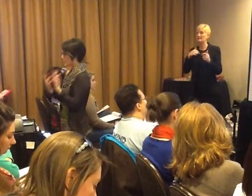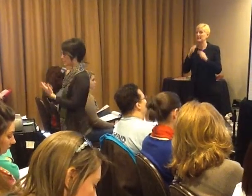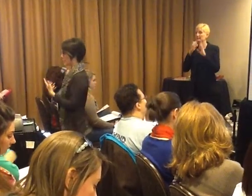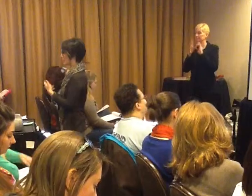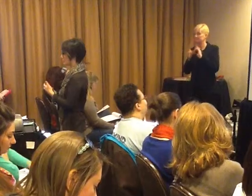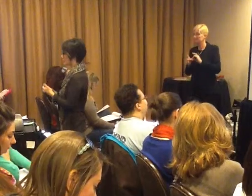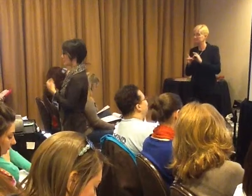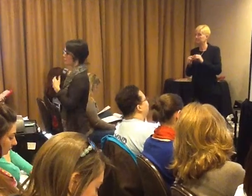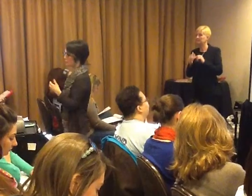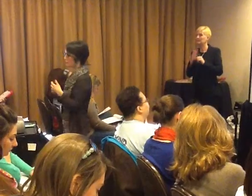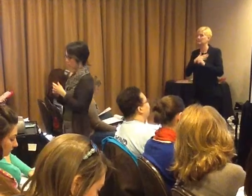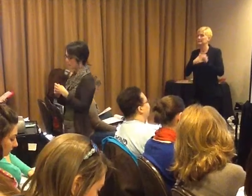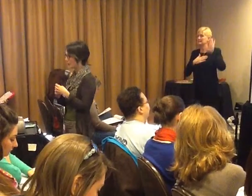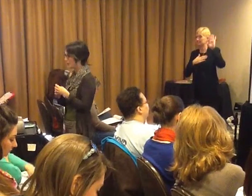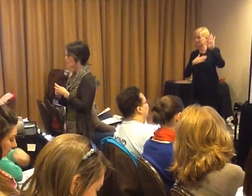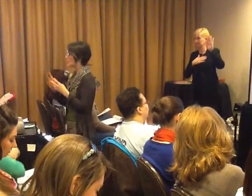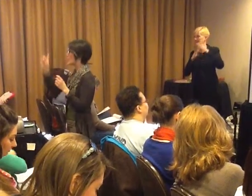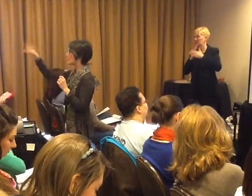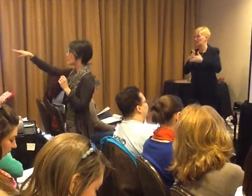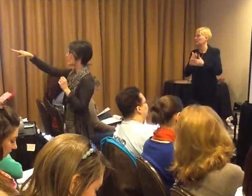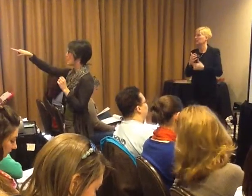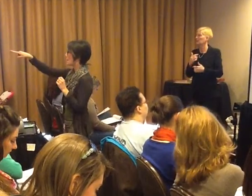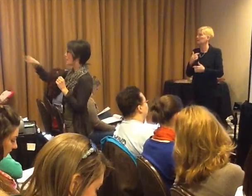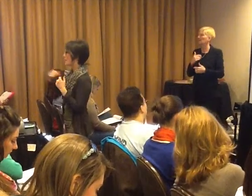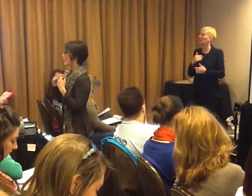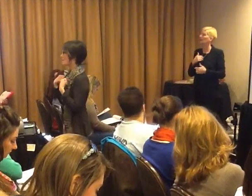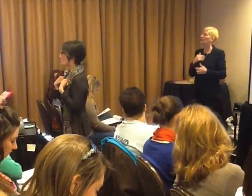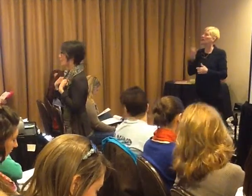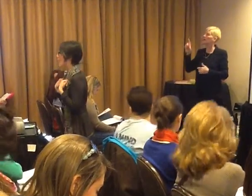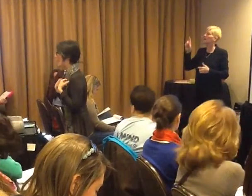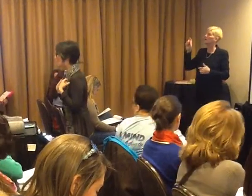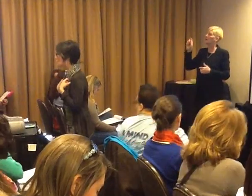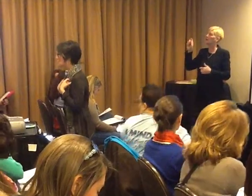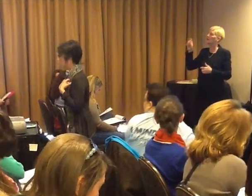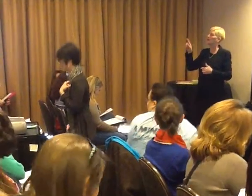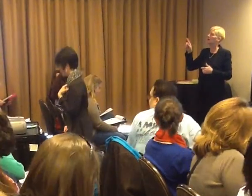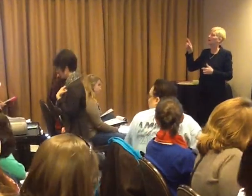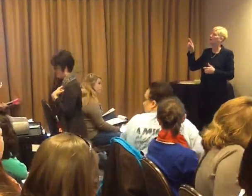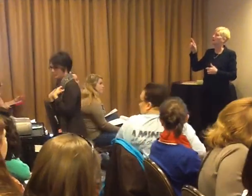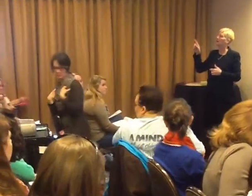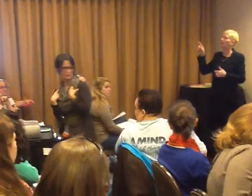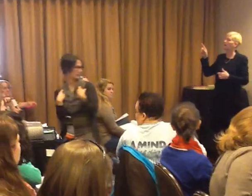or ask me questions about, feel free to interrupt. Yes? Can I move?